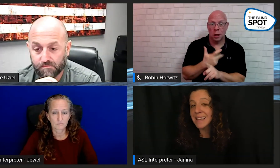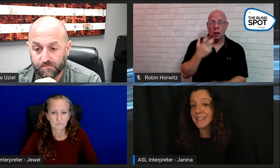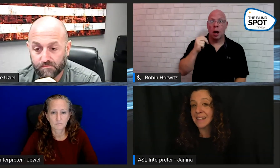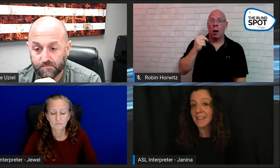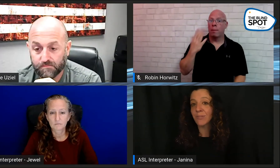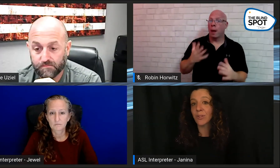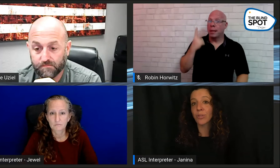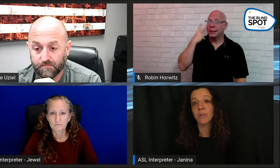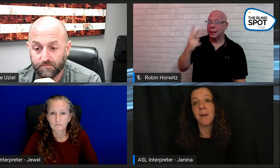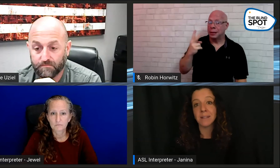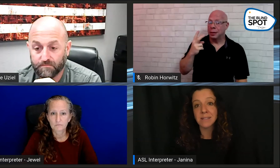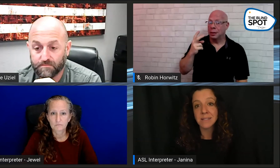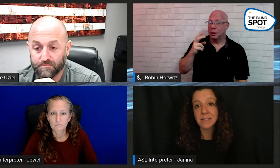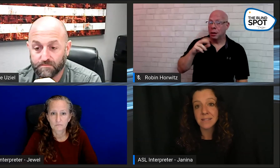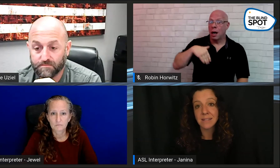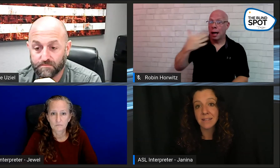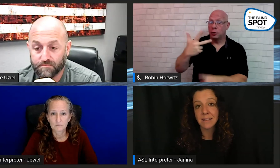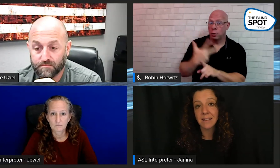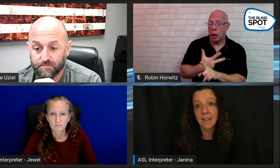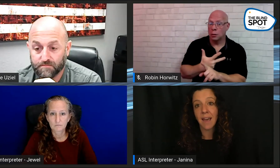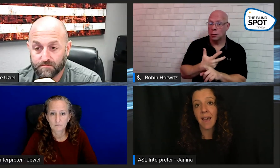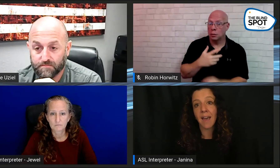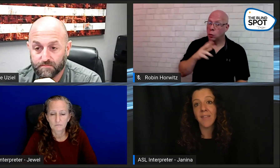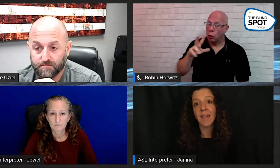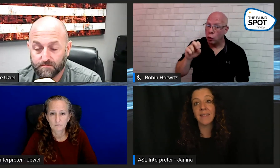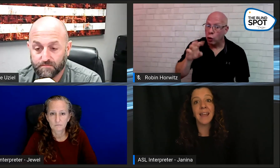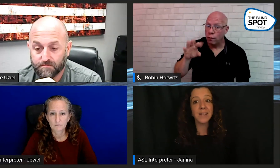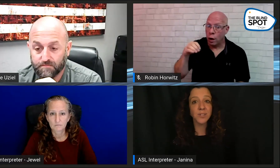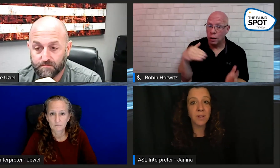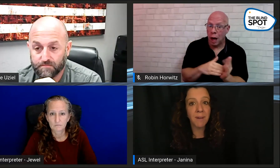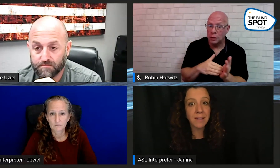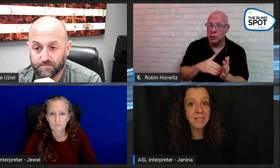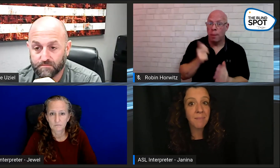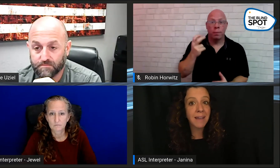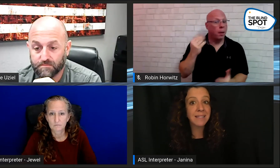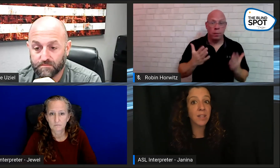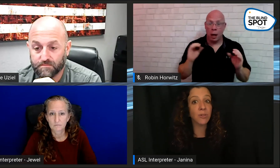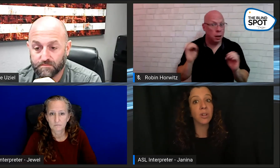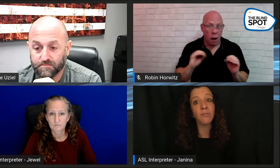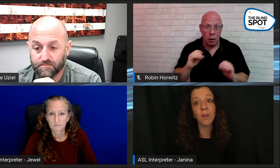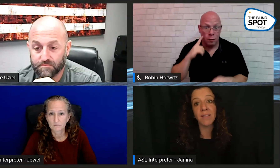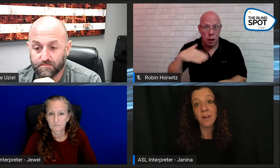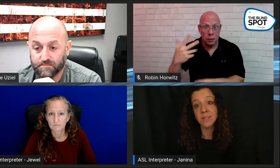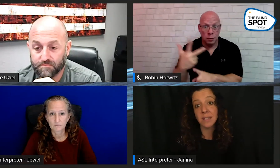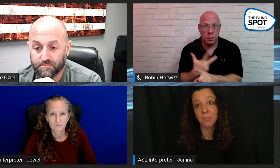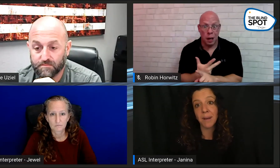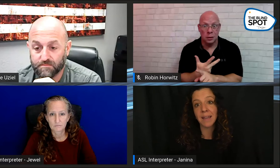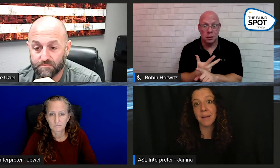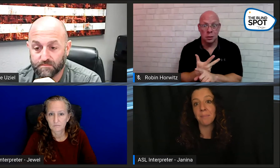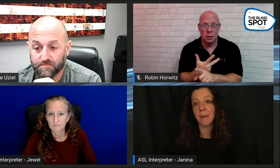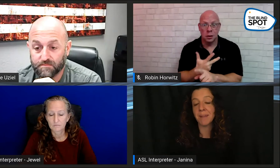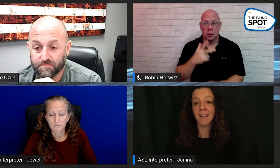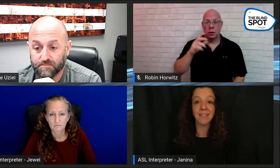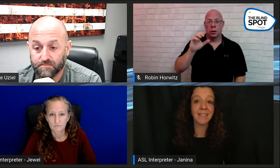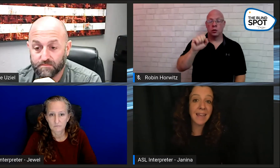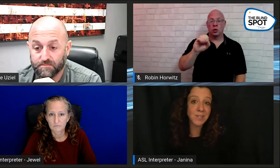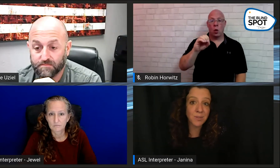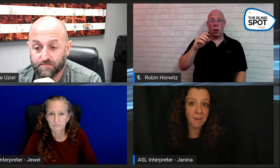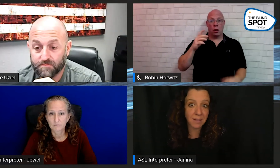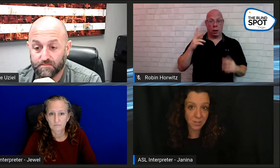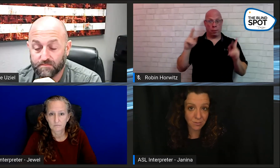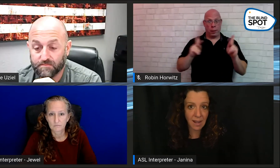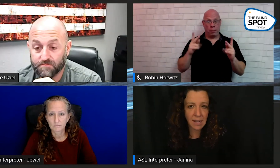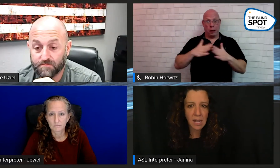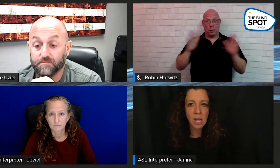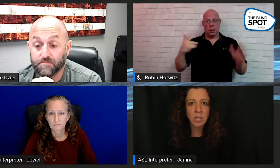may not see anything for 3 months. And then in the next 3 months, he might see 30 to 40,000, but maybe nothing the